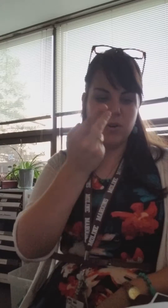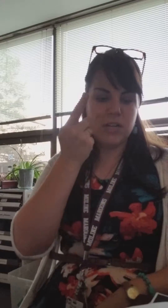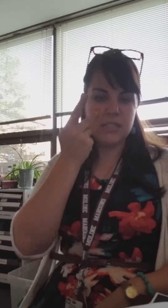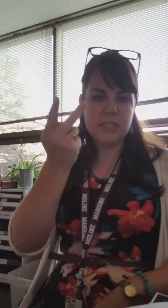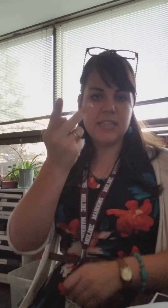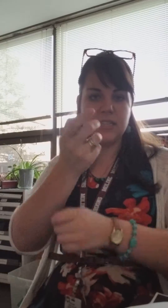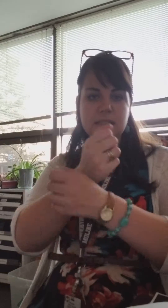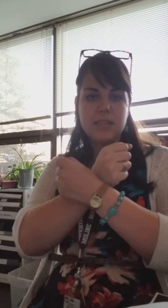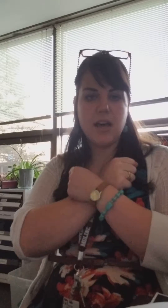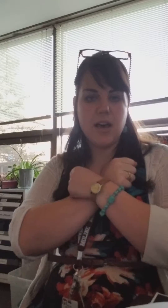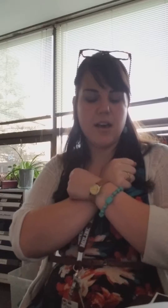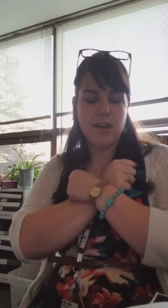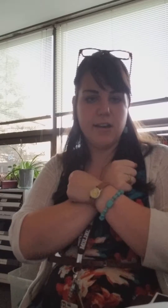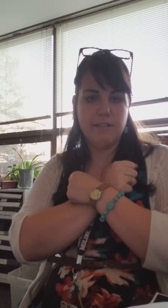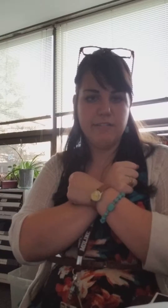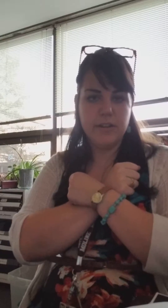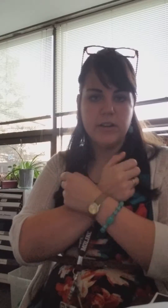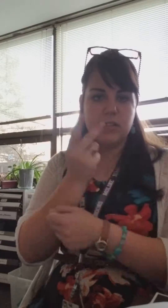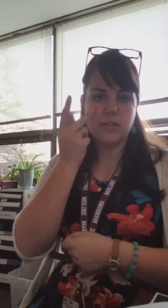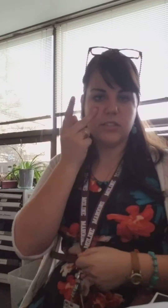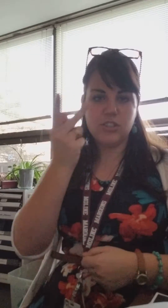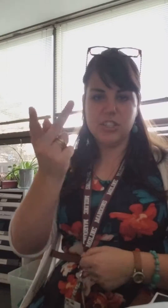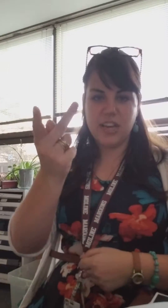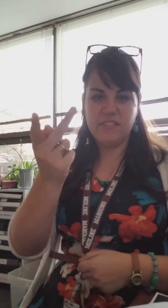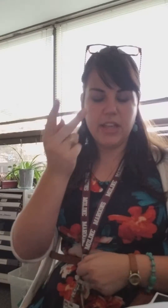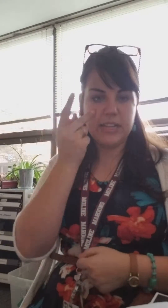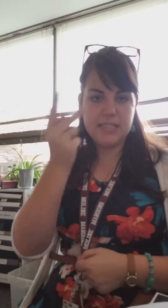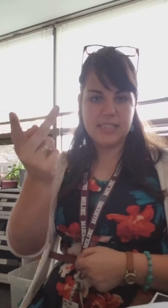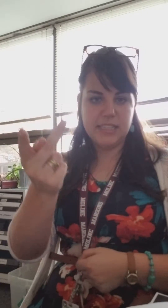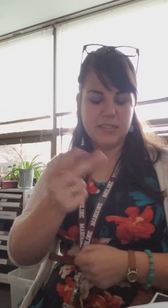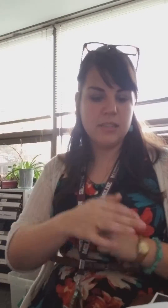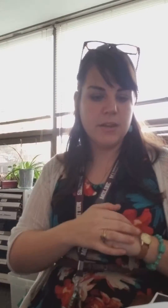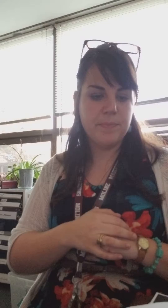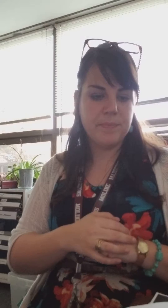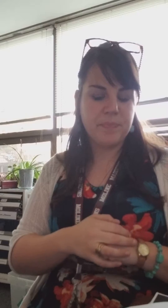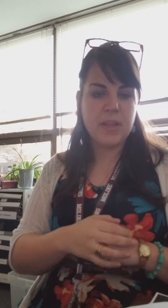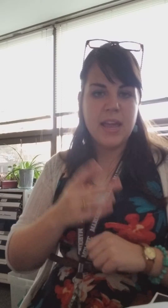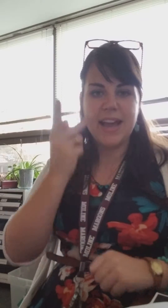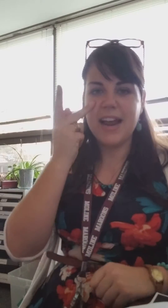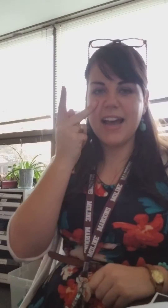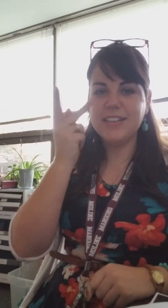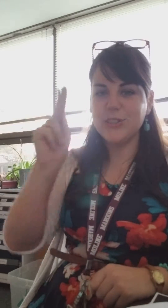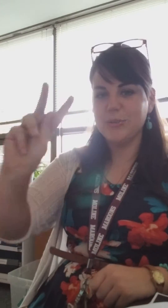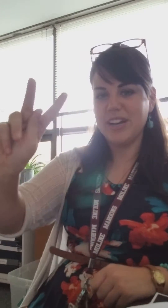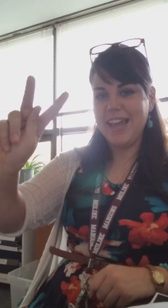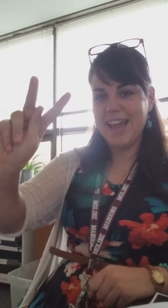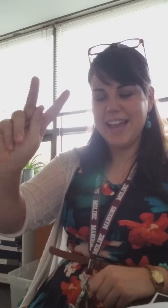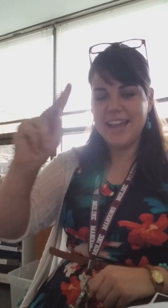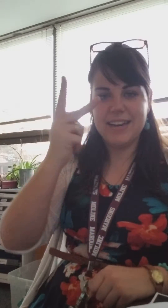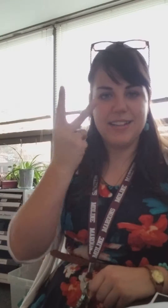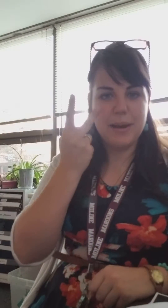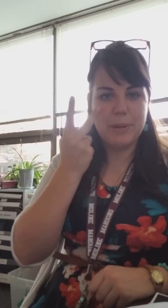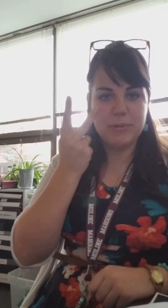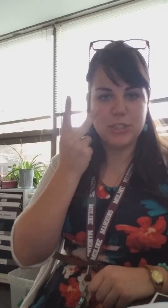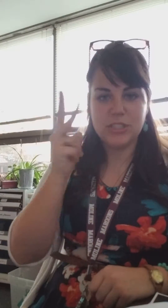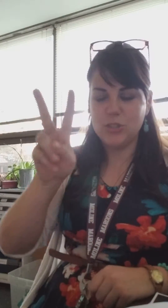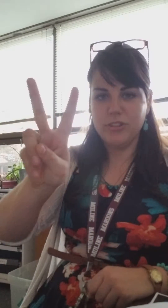everyone sees love. So it's just kind of like a C's. And I do a K hand. A lot of people just do the